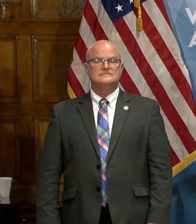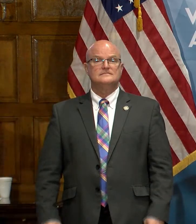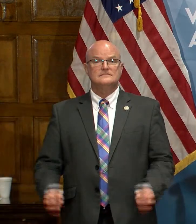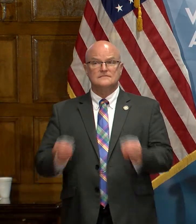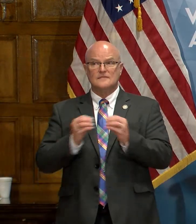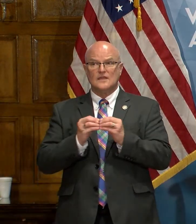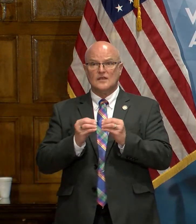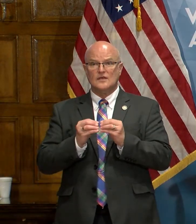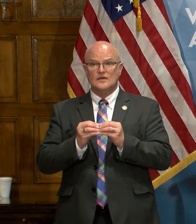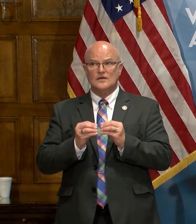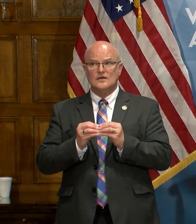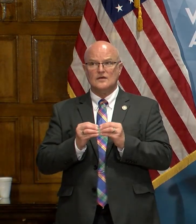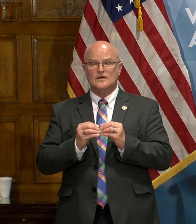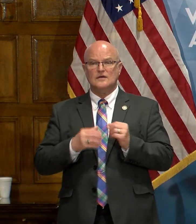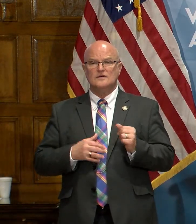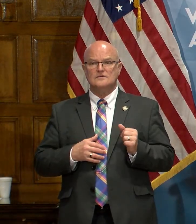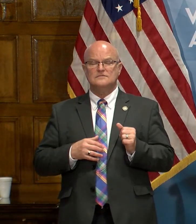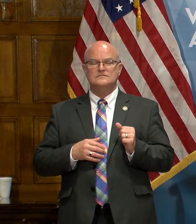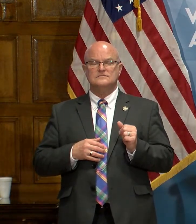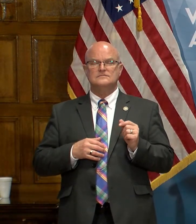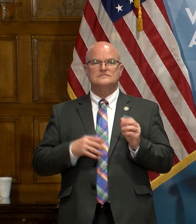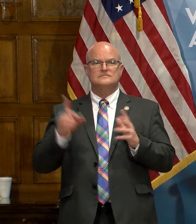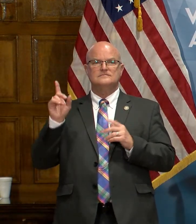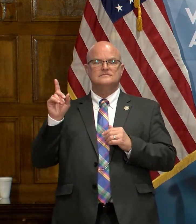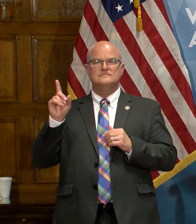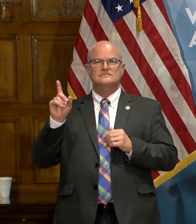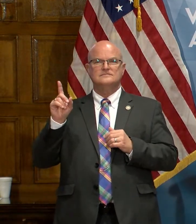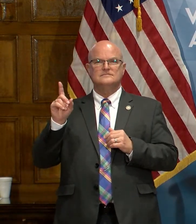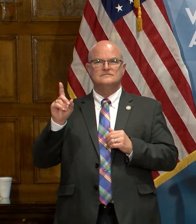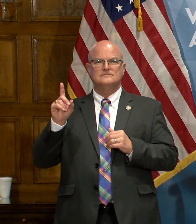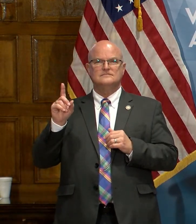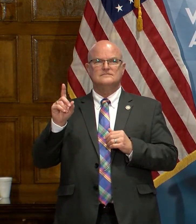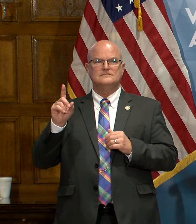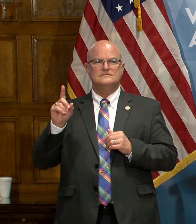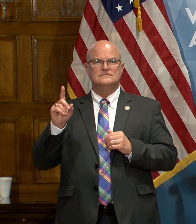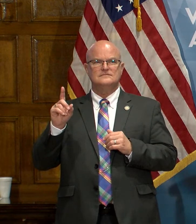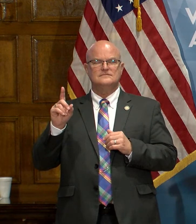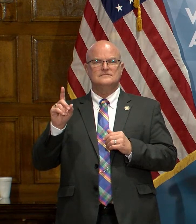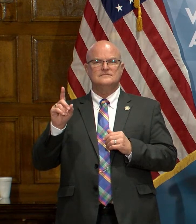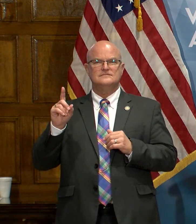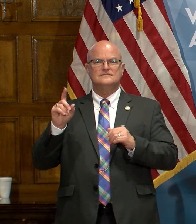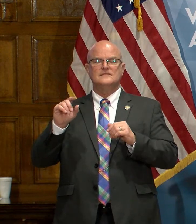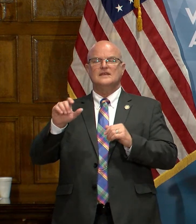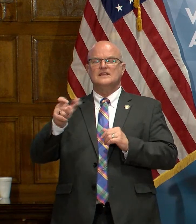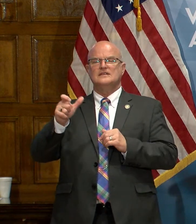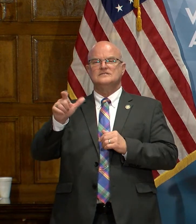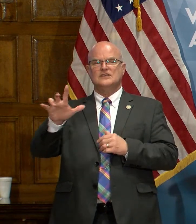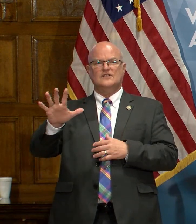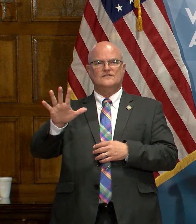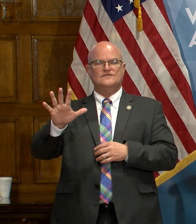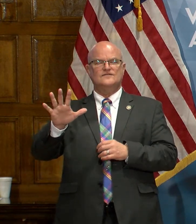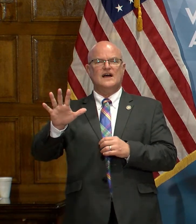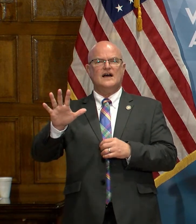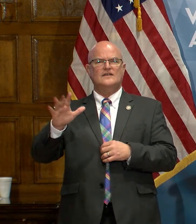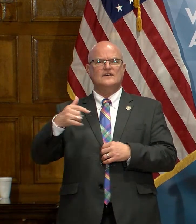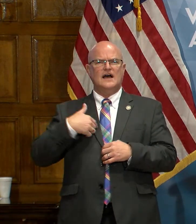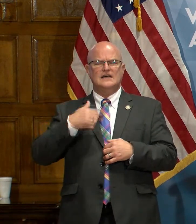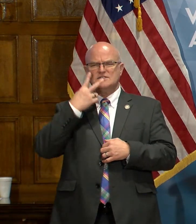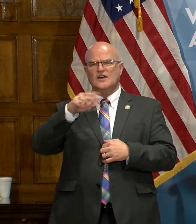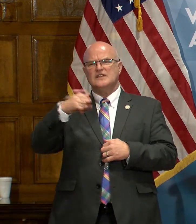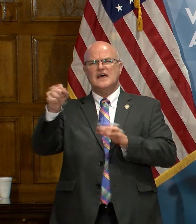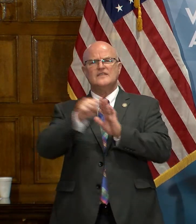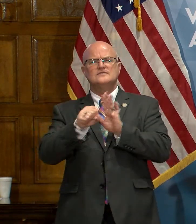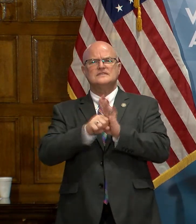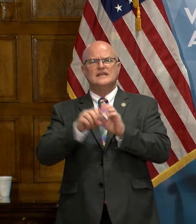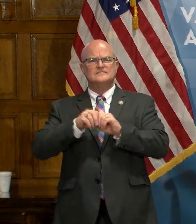Anything else? Speaking of the online testing, this is Zoe Henry with Channel 5. I saw another state